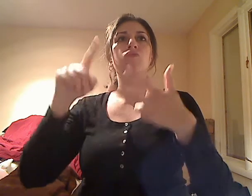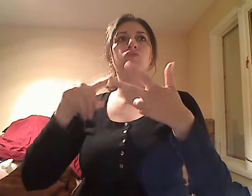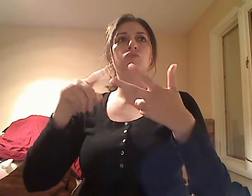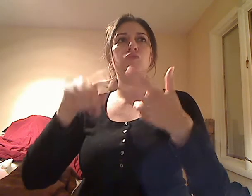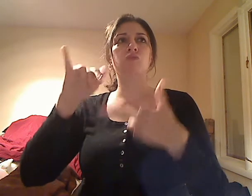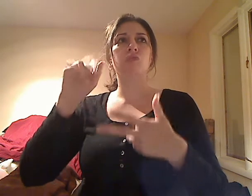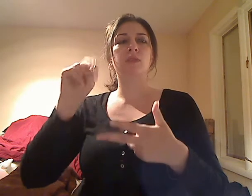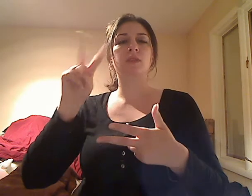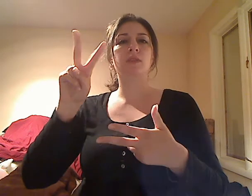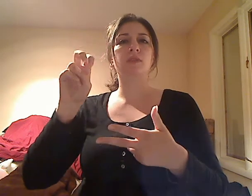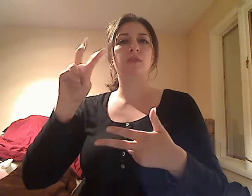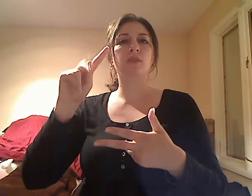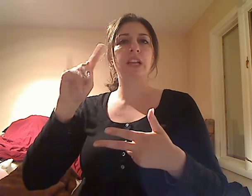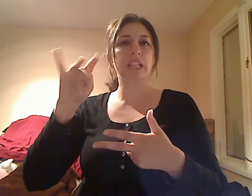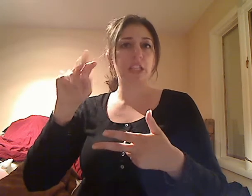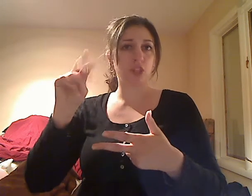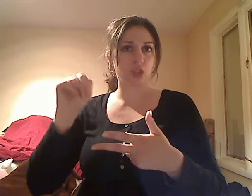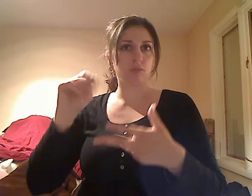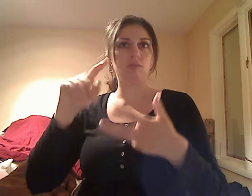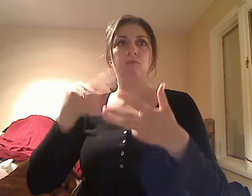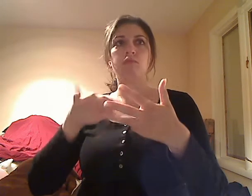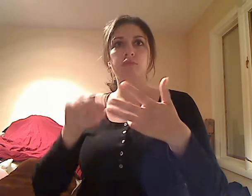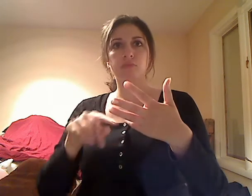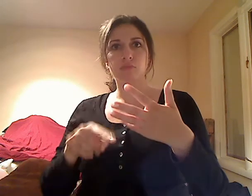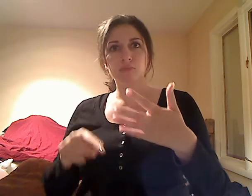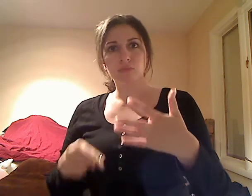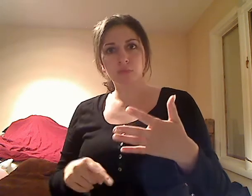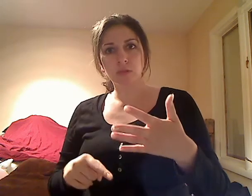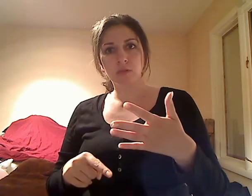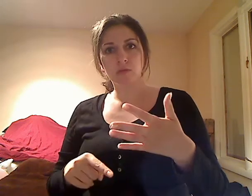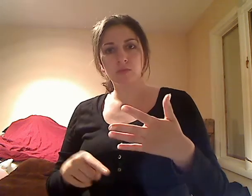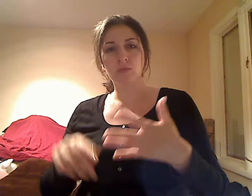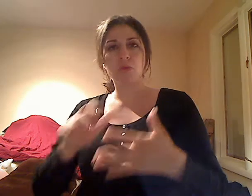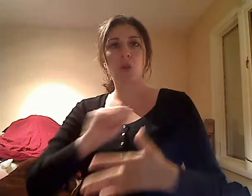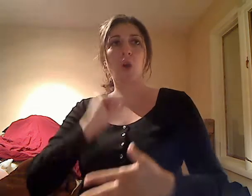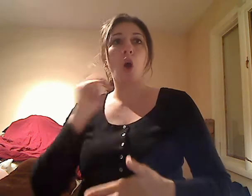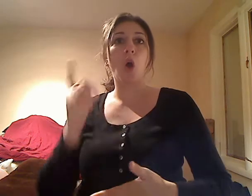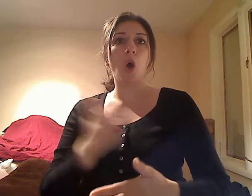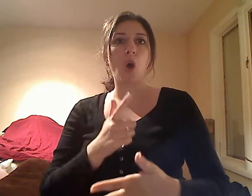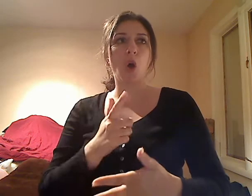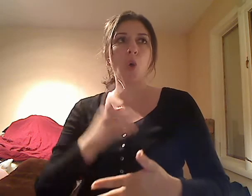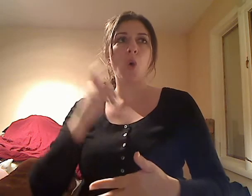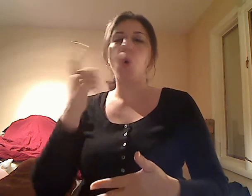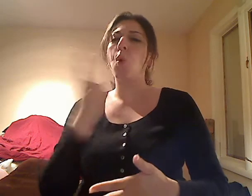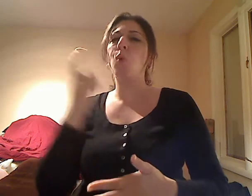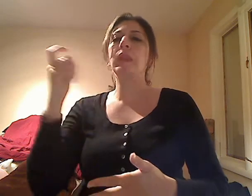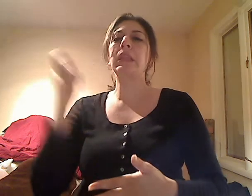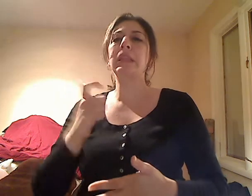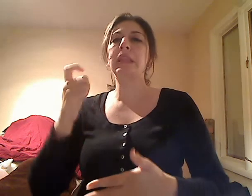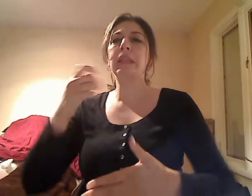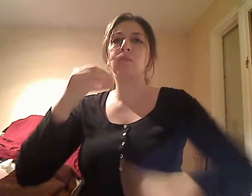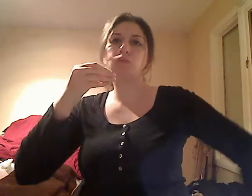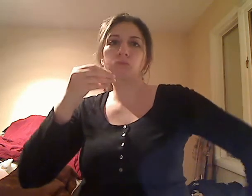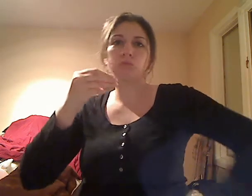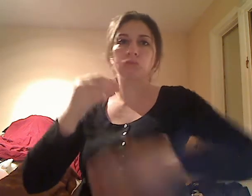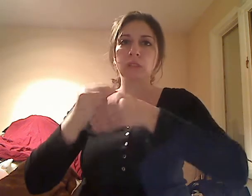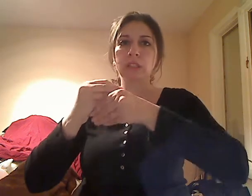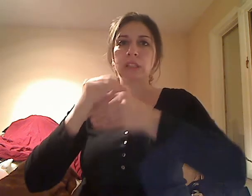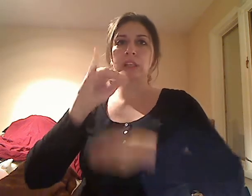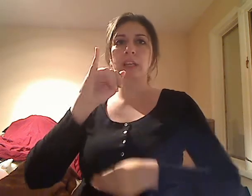I-O-N to the base words. Down on the bottom, number 2. First one is vision.